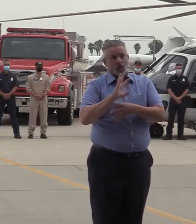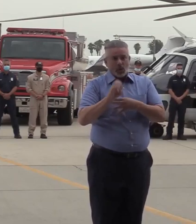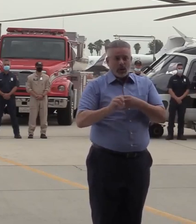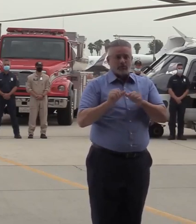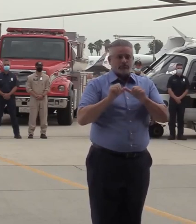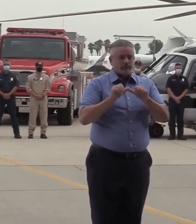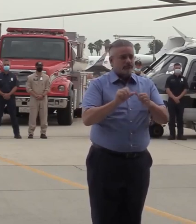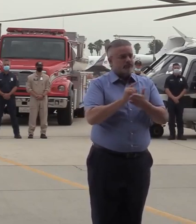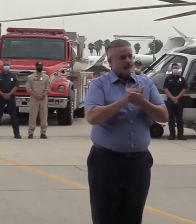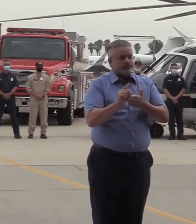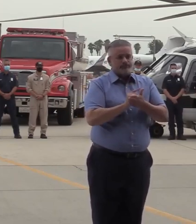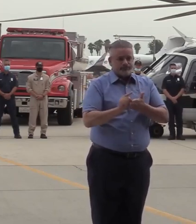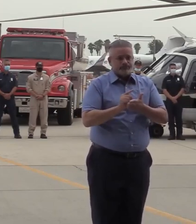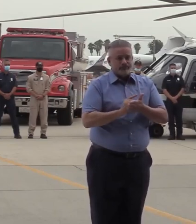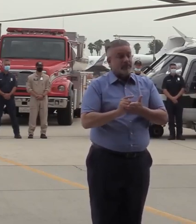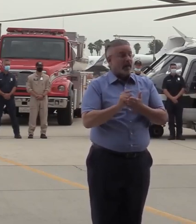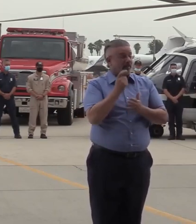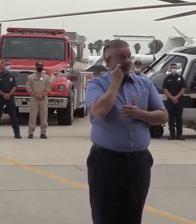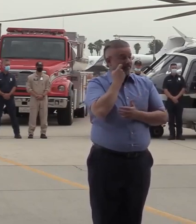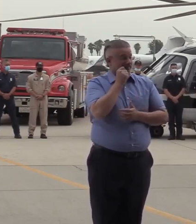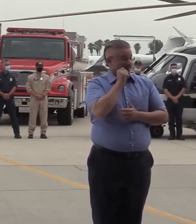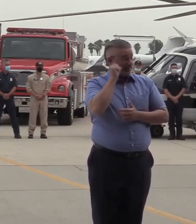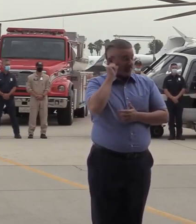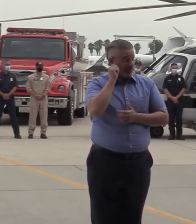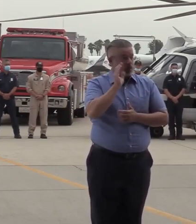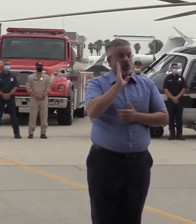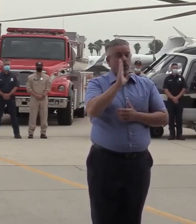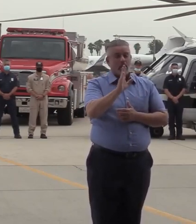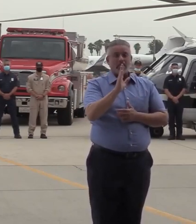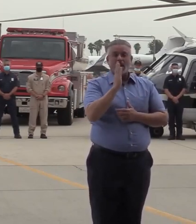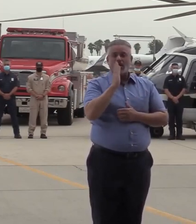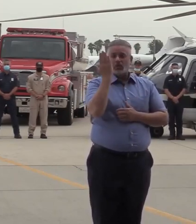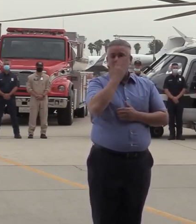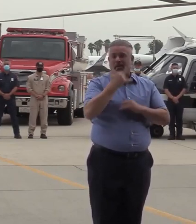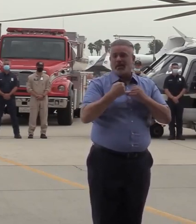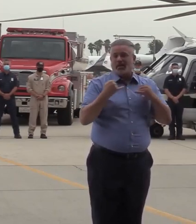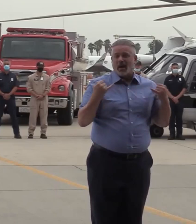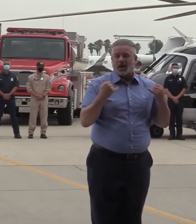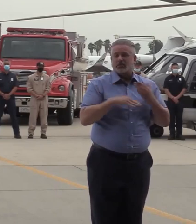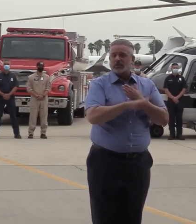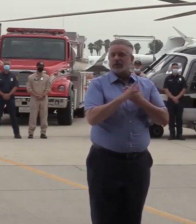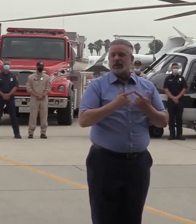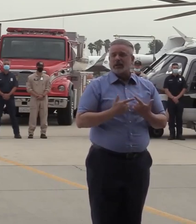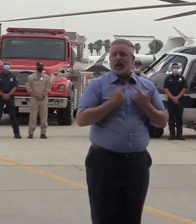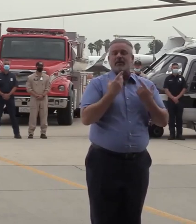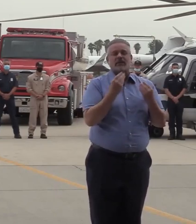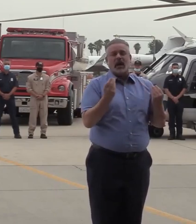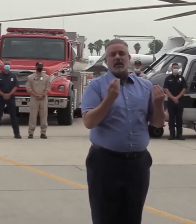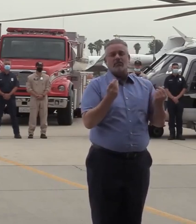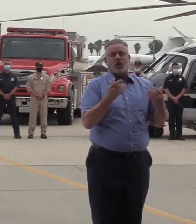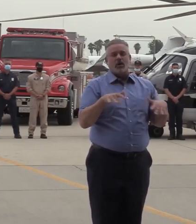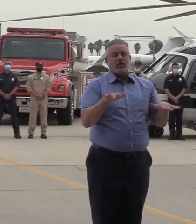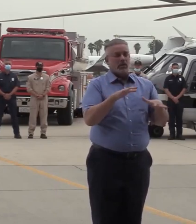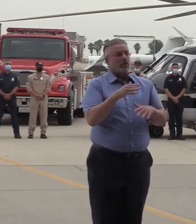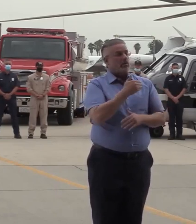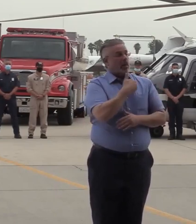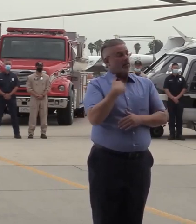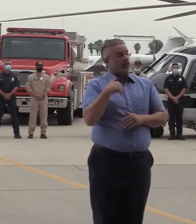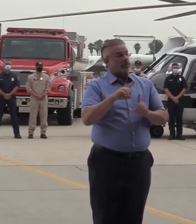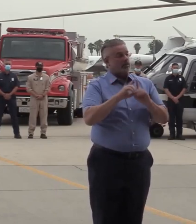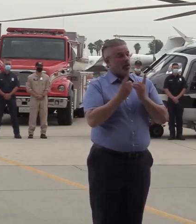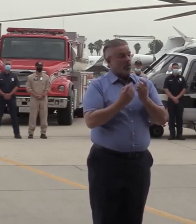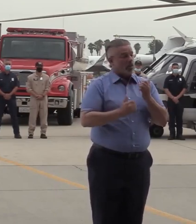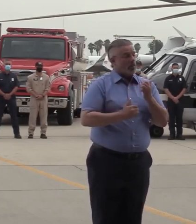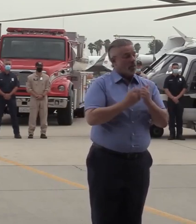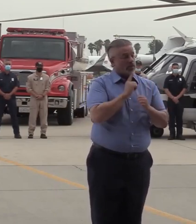out, as recently as just yesterday. And they're going to be on the front lines, protecting lives and livelihoods. And the members of this department, the